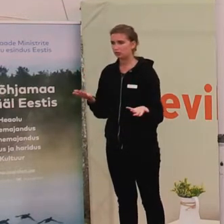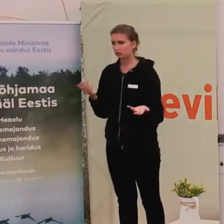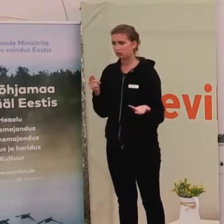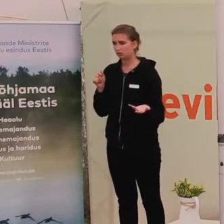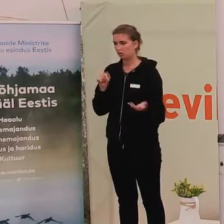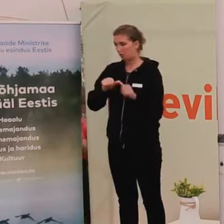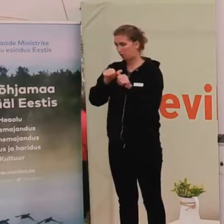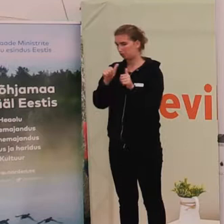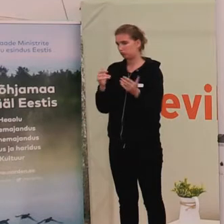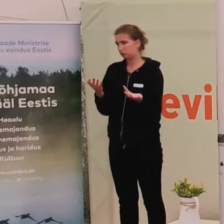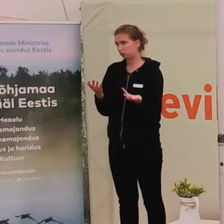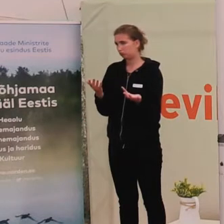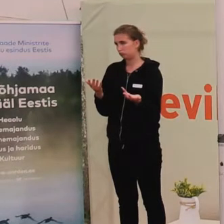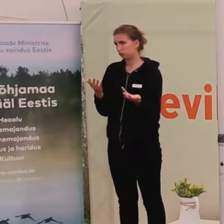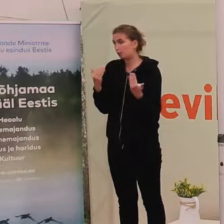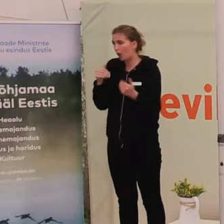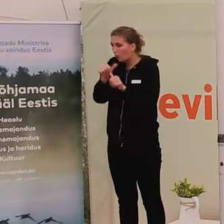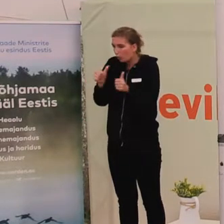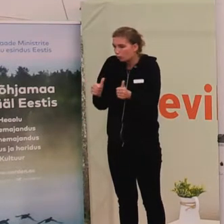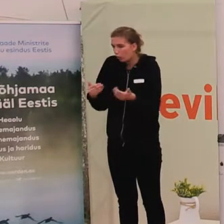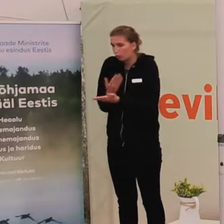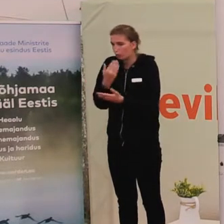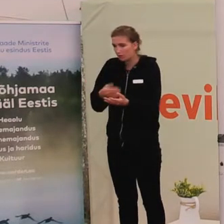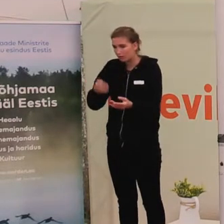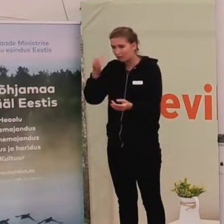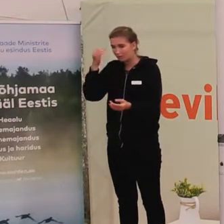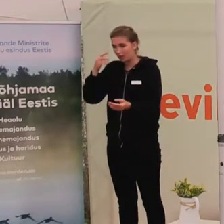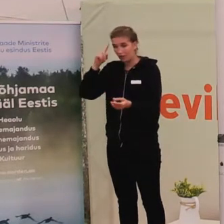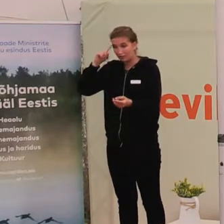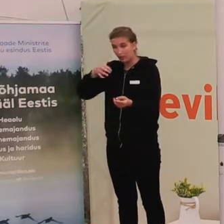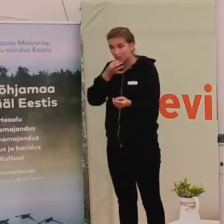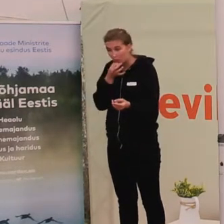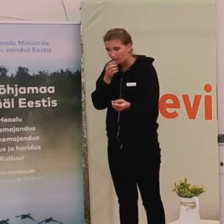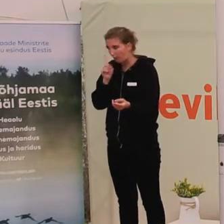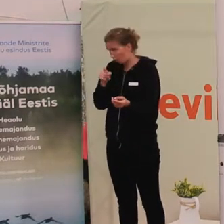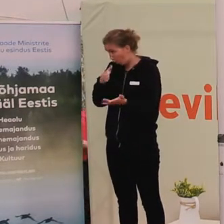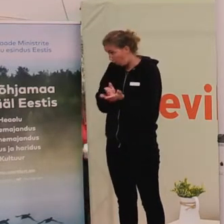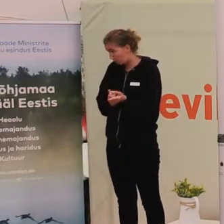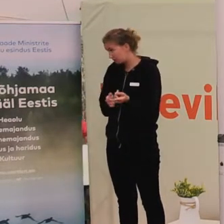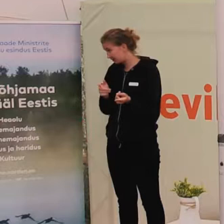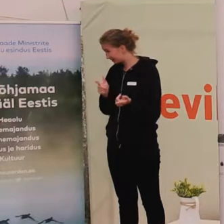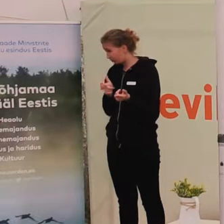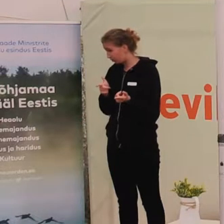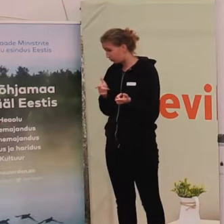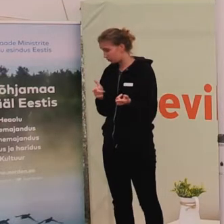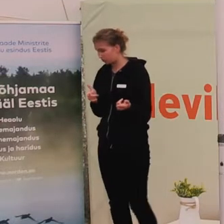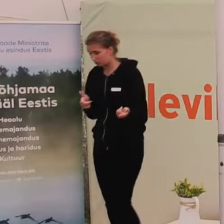completely new model that we don't know yet that we have to figure out how to get it to work? I